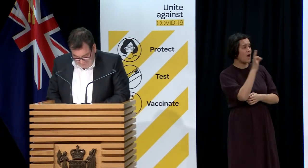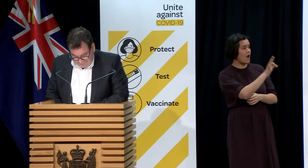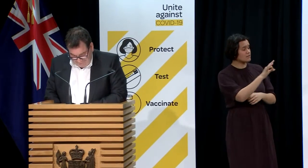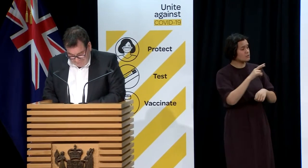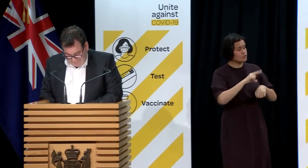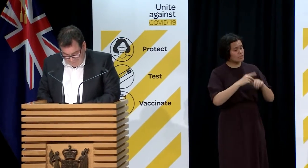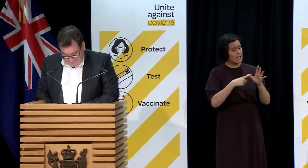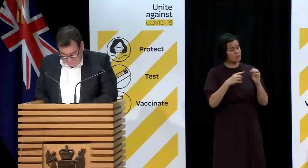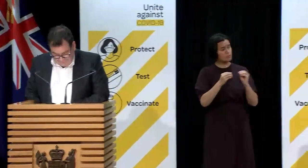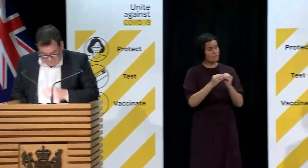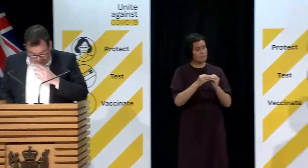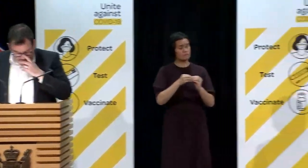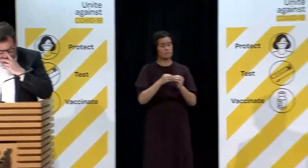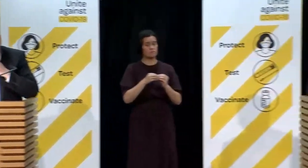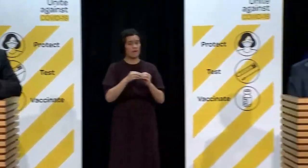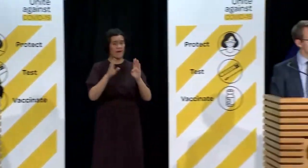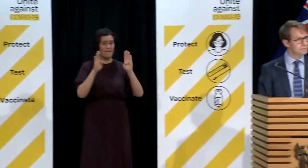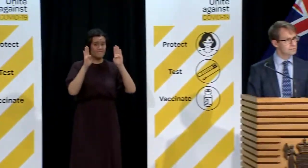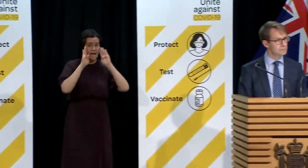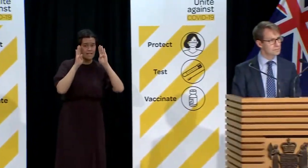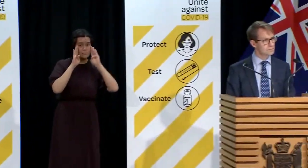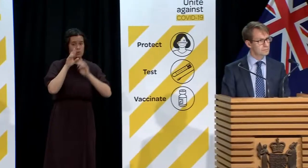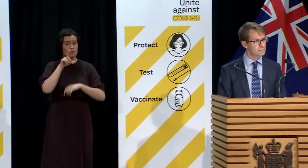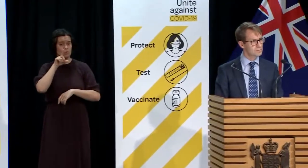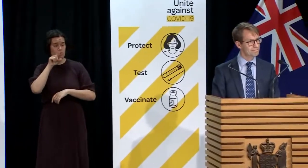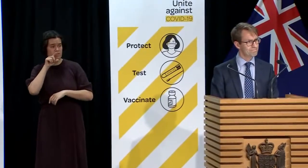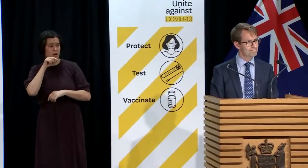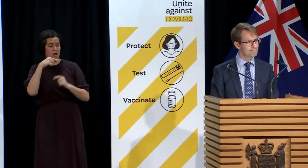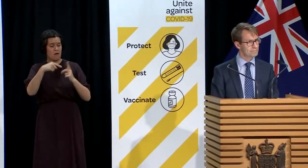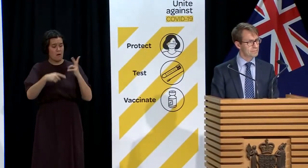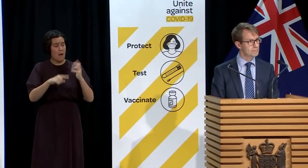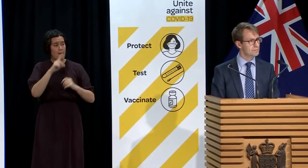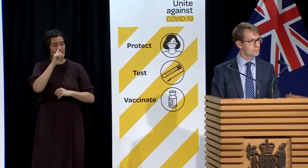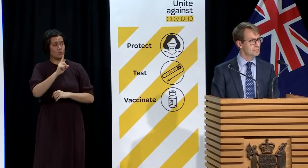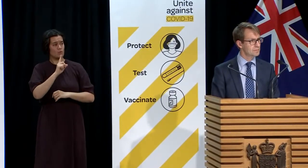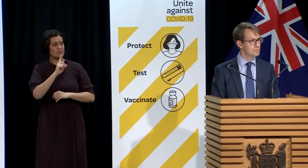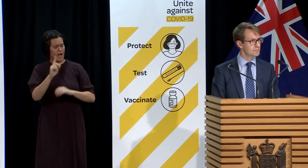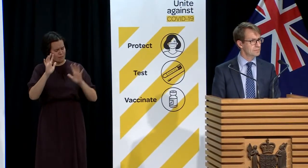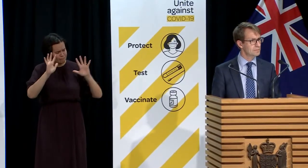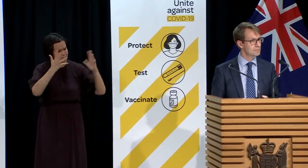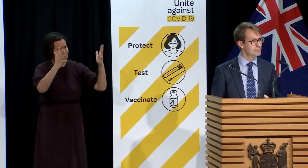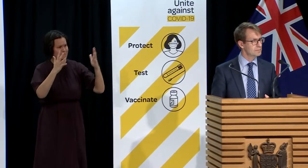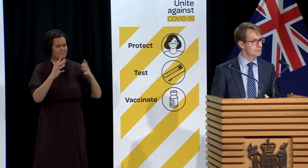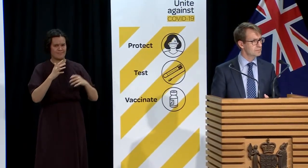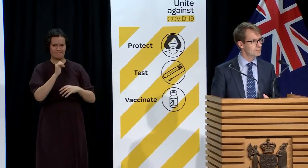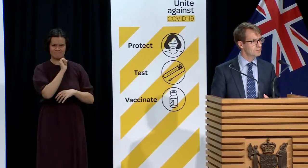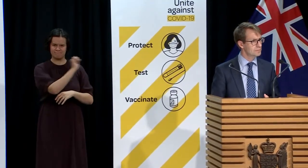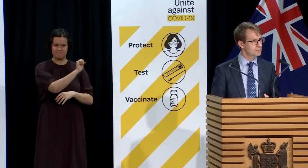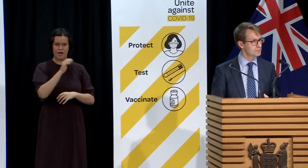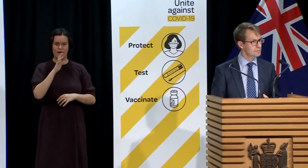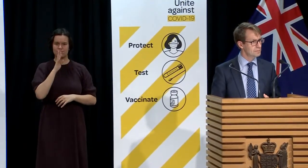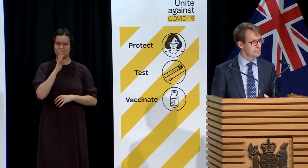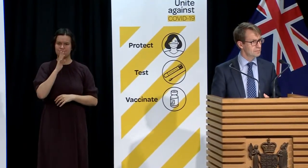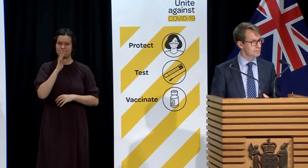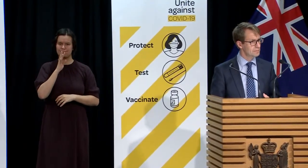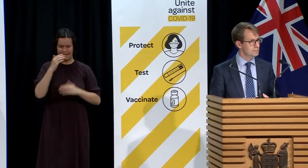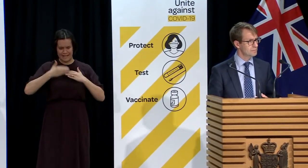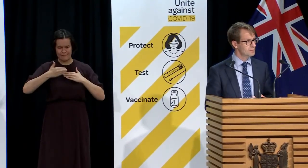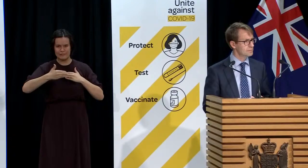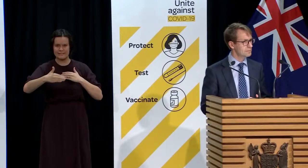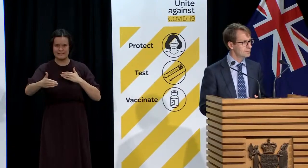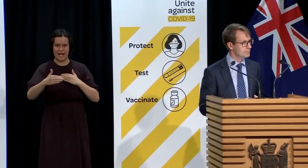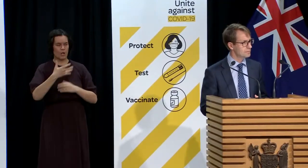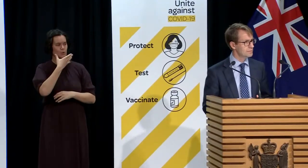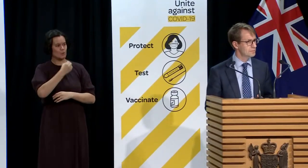lot of people on social media are considering you a real Māori hero for normalising Te Reo Māori in these 1 p.m. press conferences. What do you make of that? And